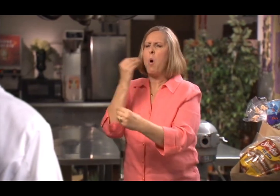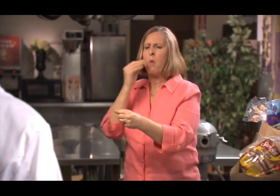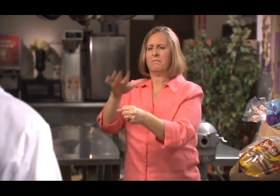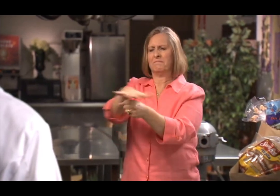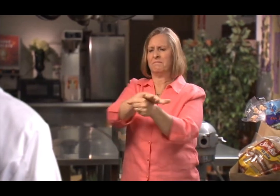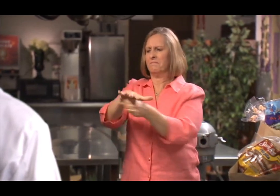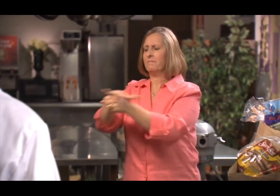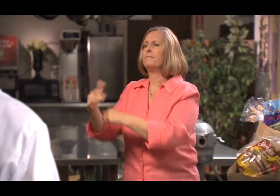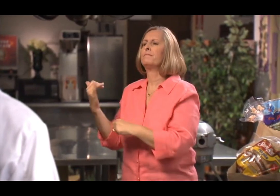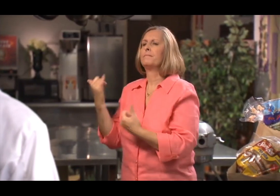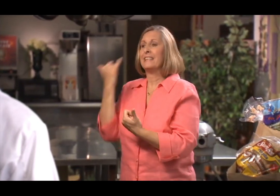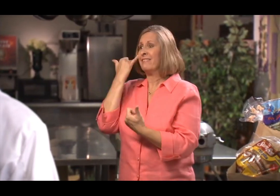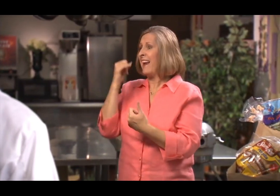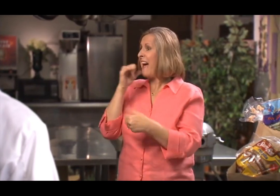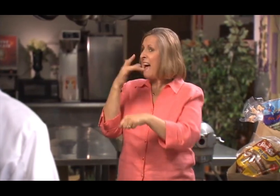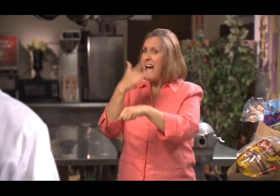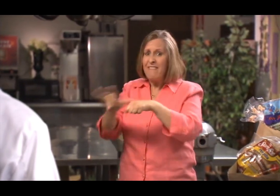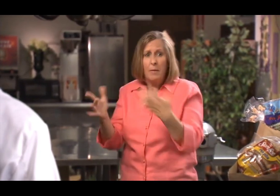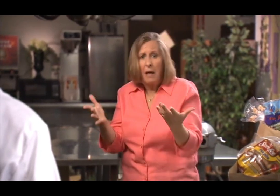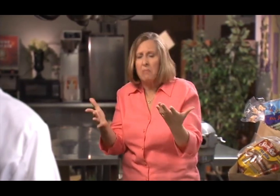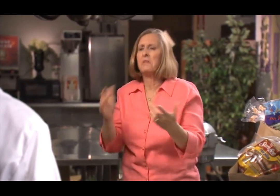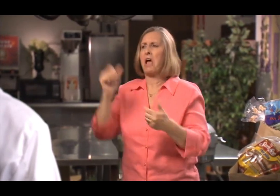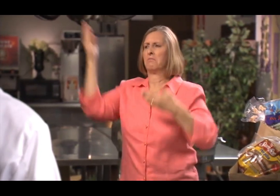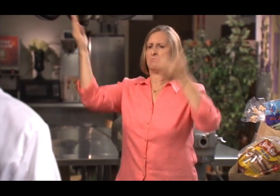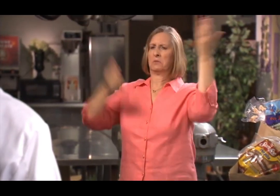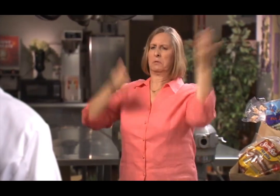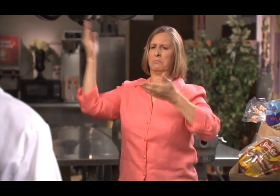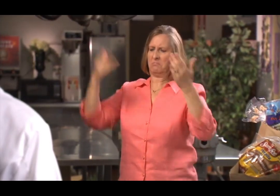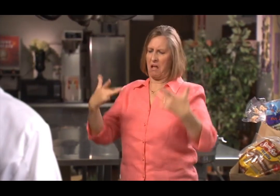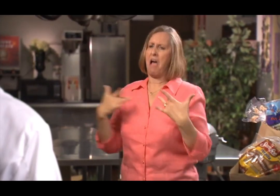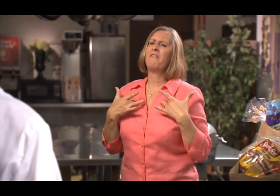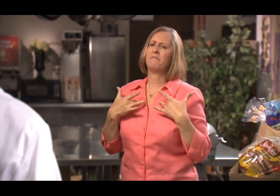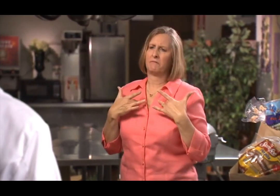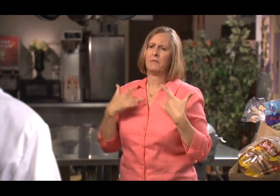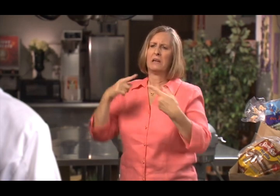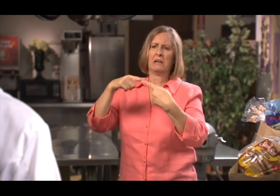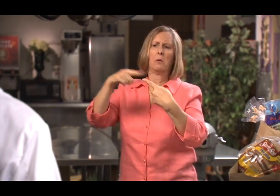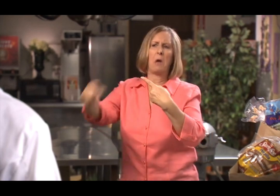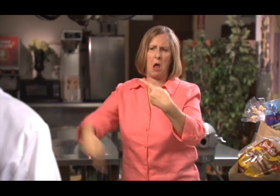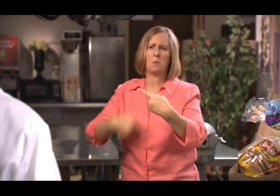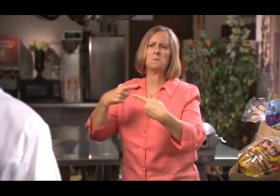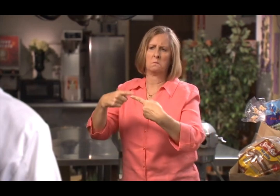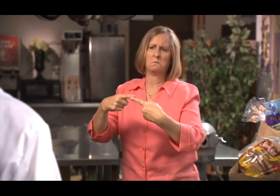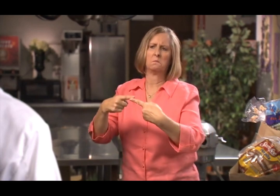aren't available, many are imported so that they are obtainable year-round.